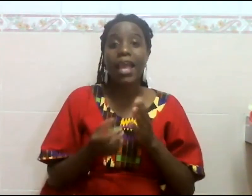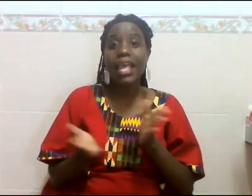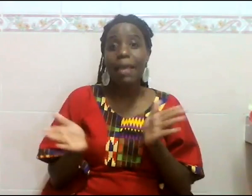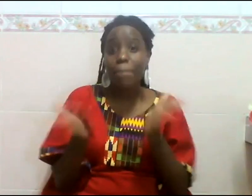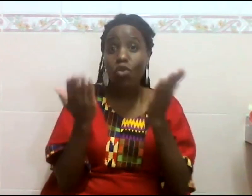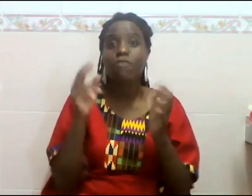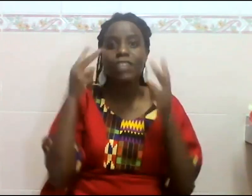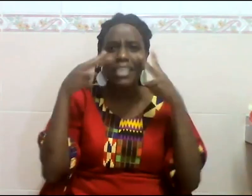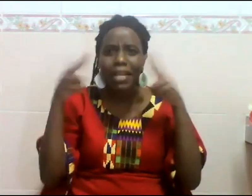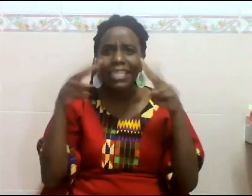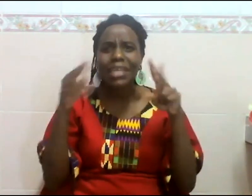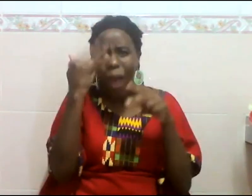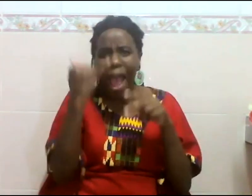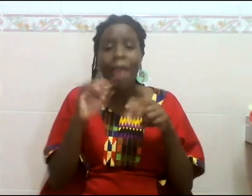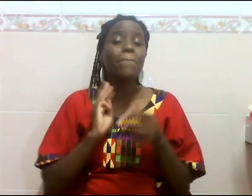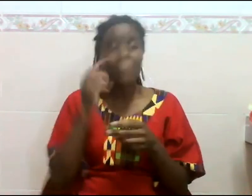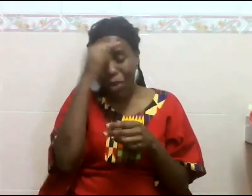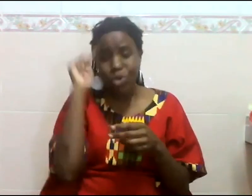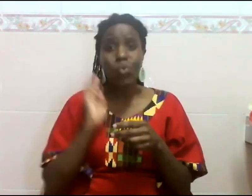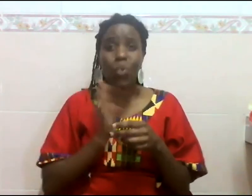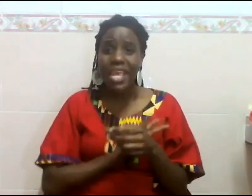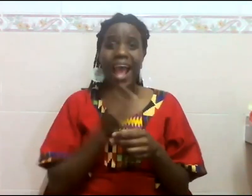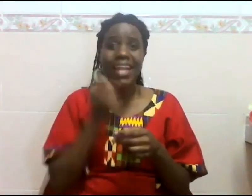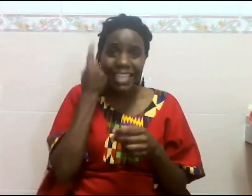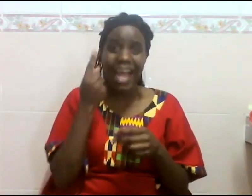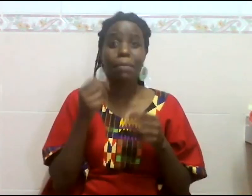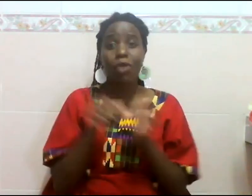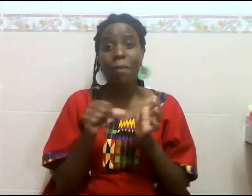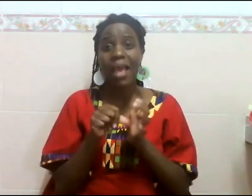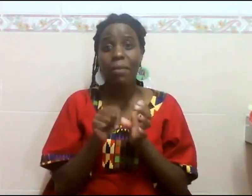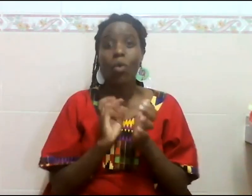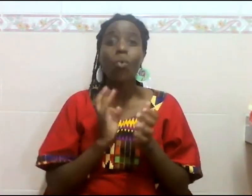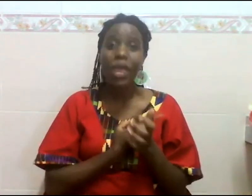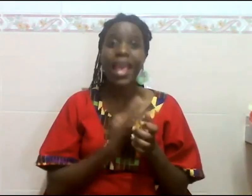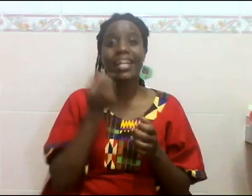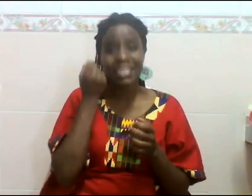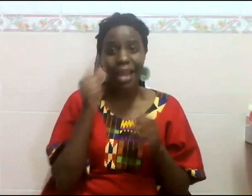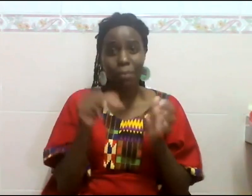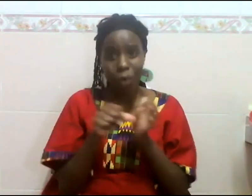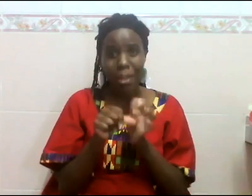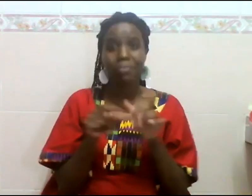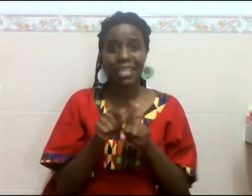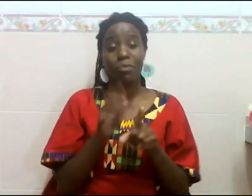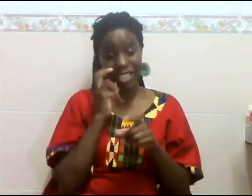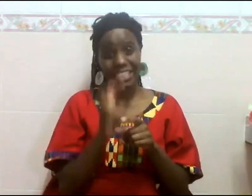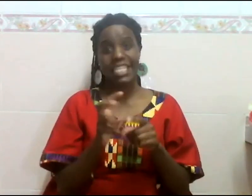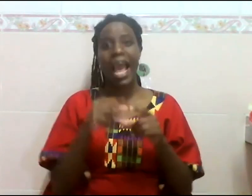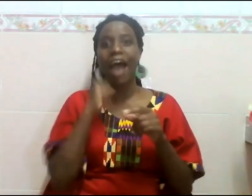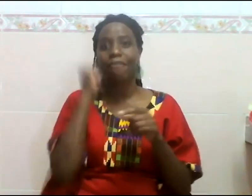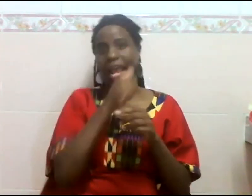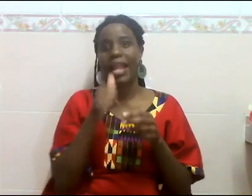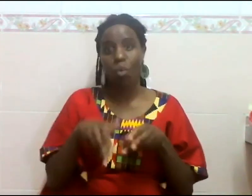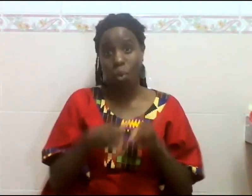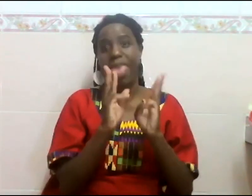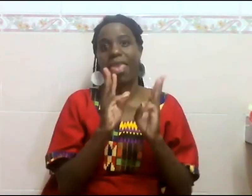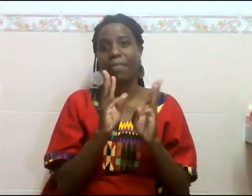we see the problem. We see it from an African lens. So, and it's also one of the reasons also why organizations like